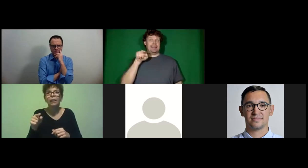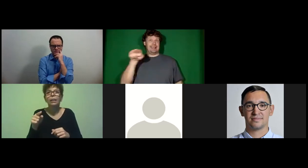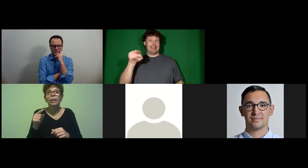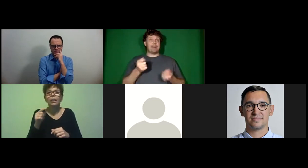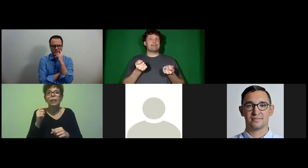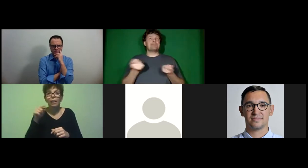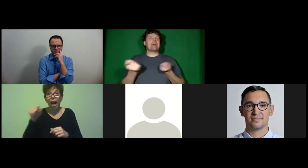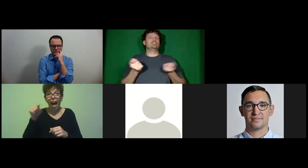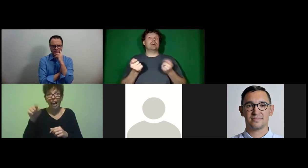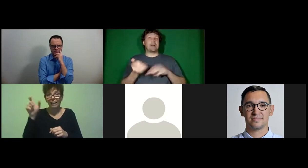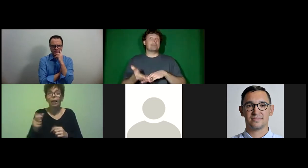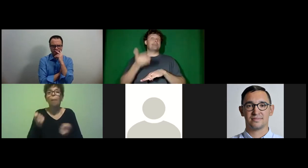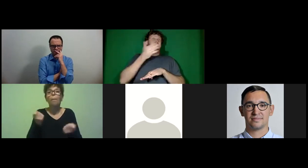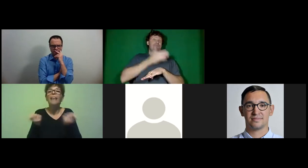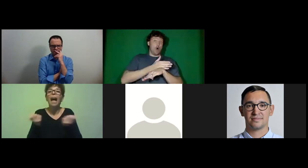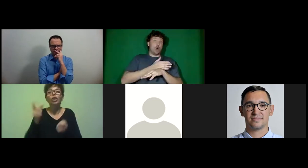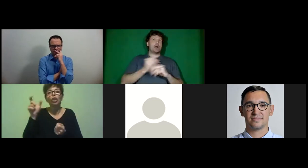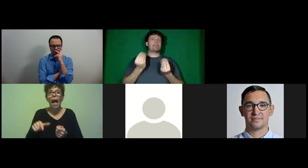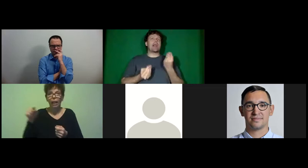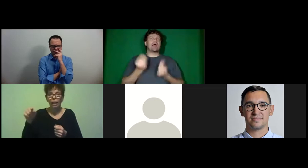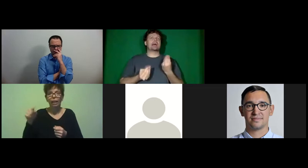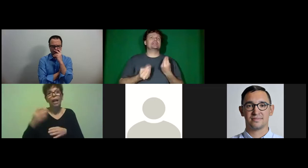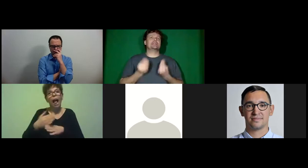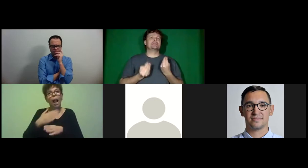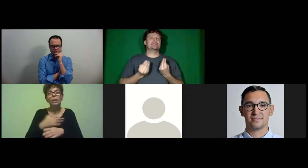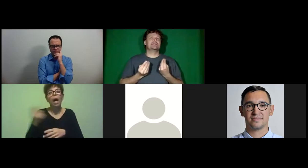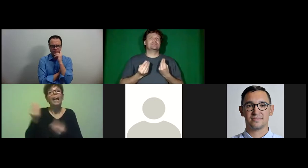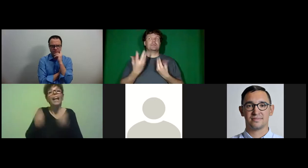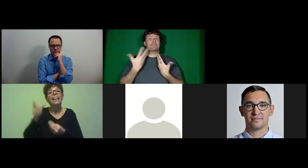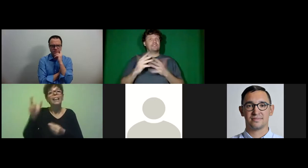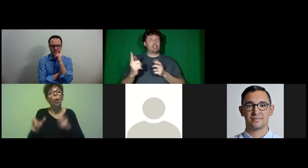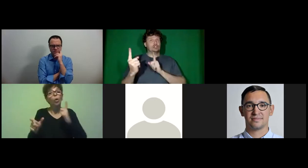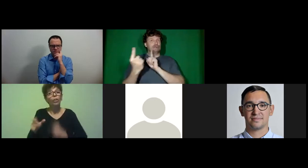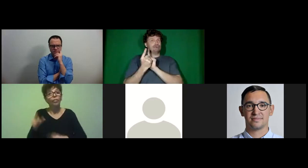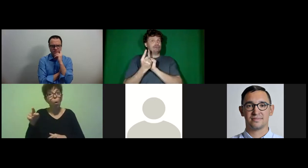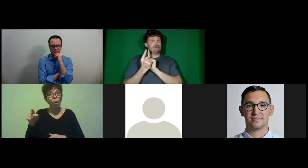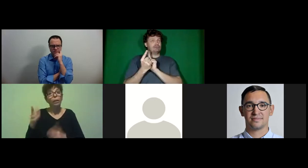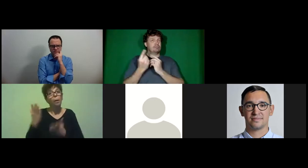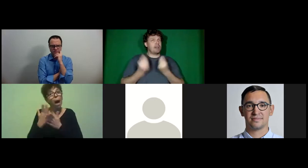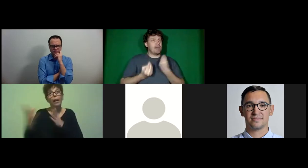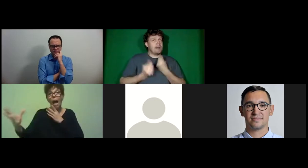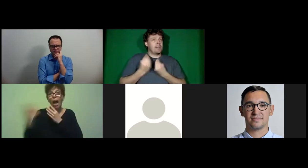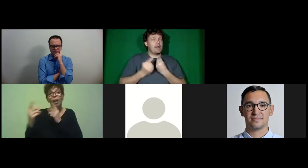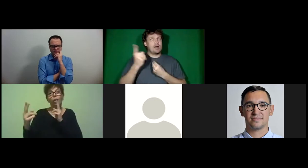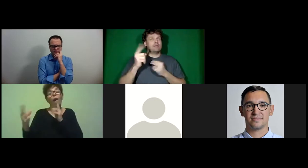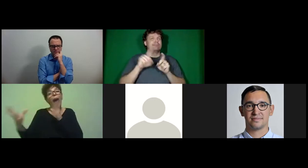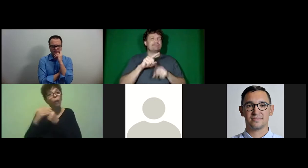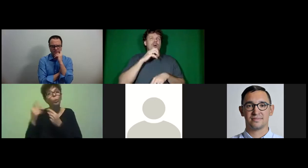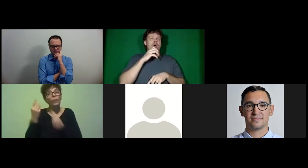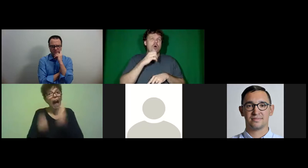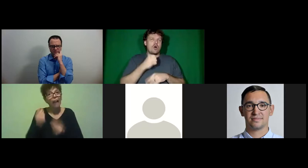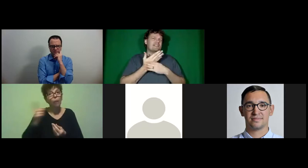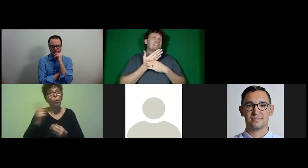gentleman, Boris. He was a previous manager, but before he was a manager, he was a player.